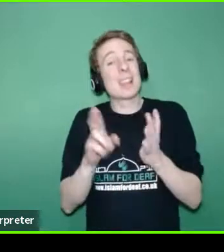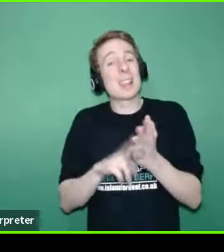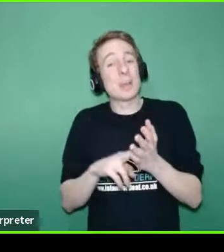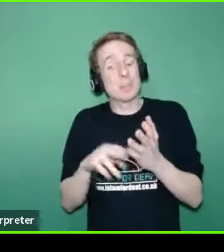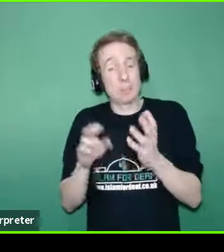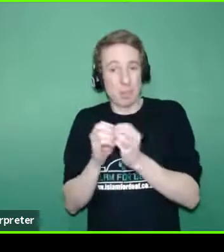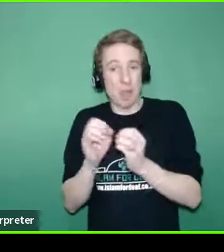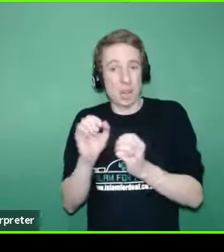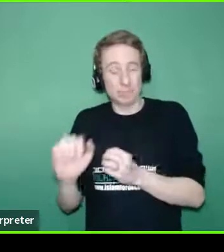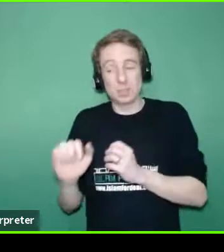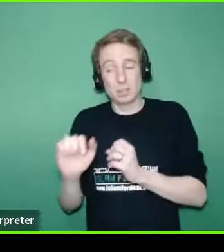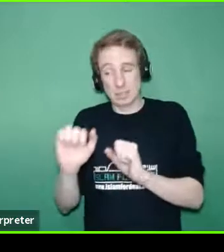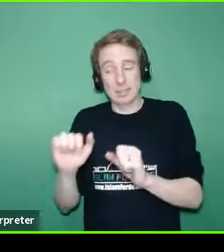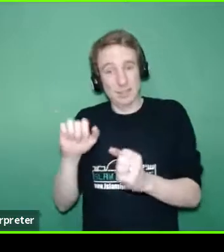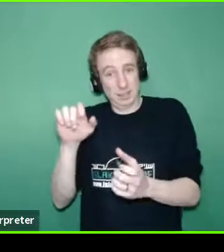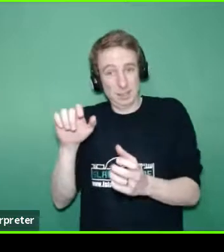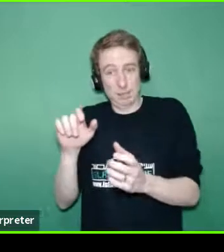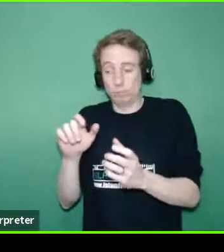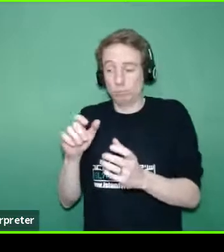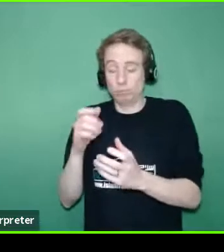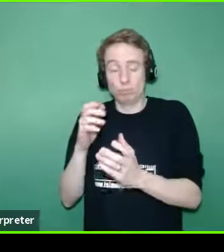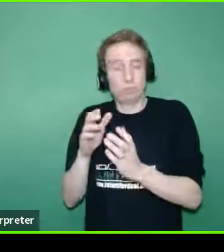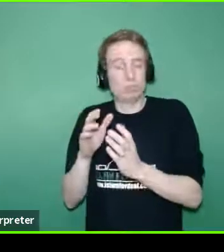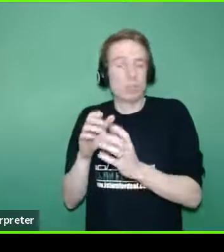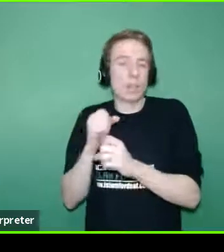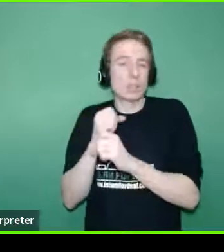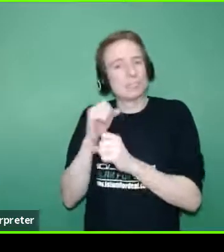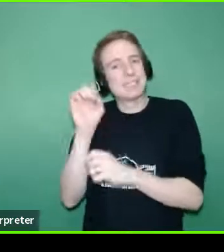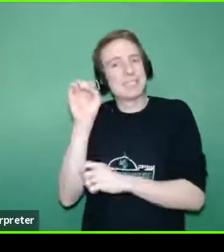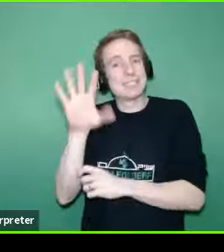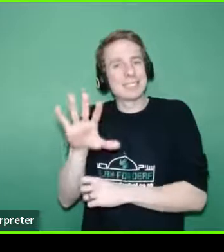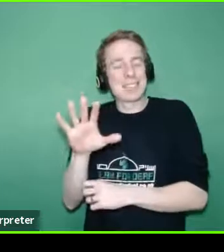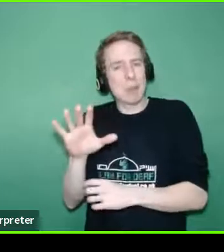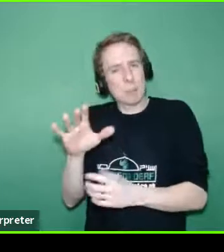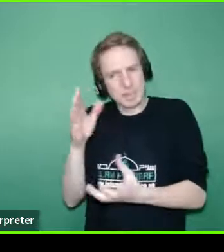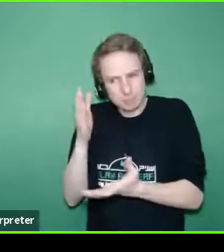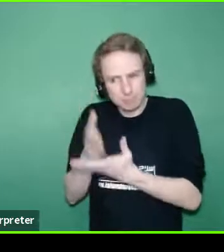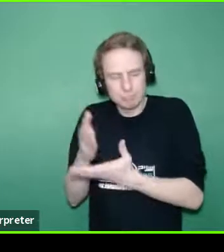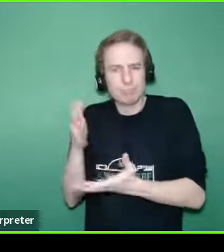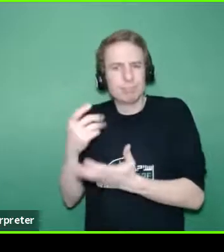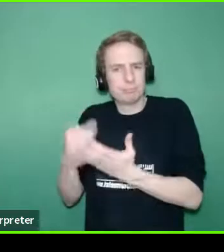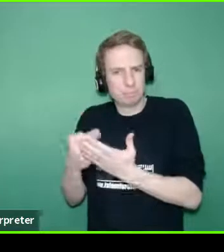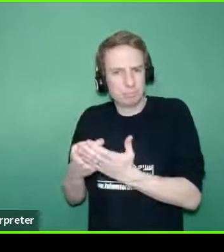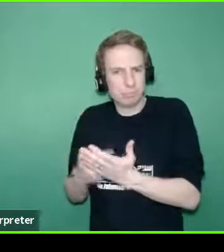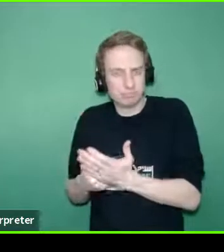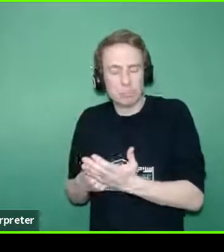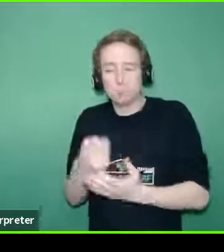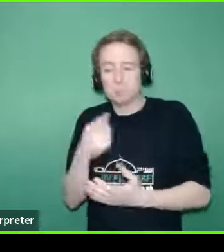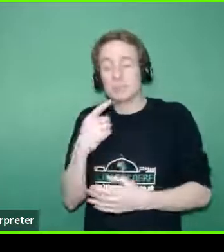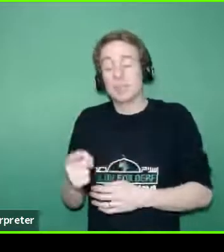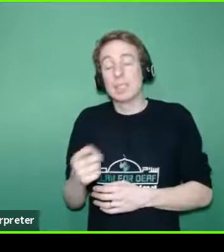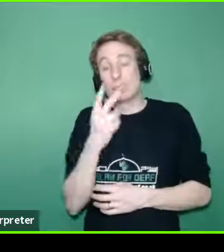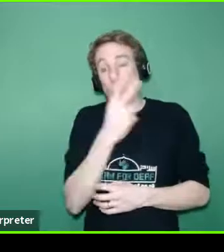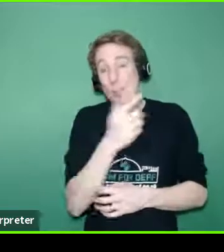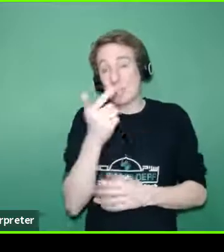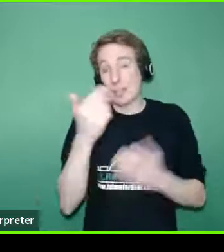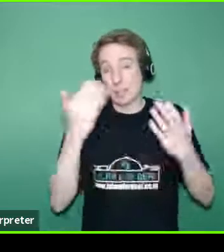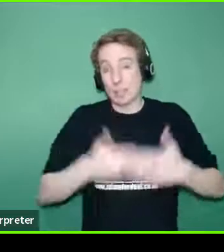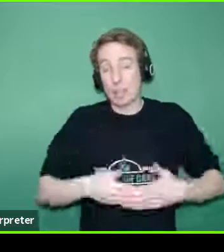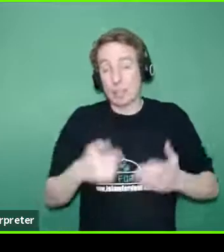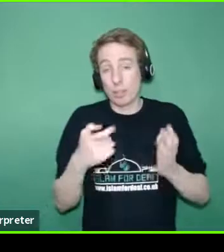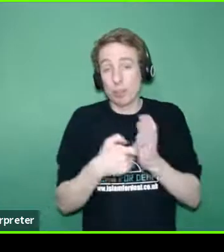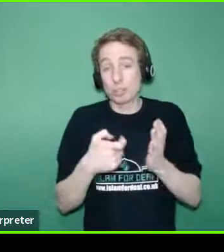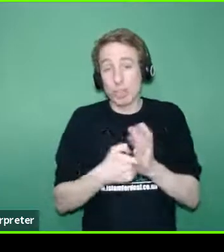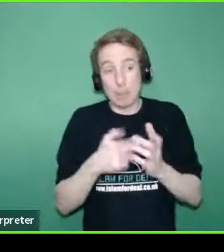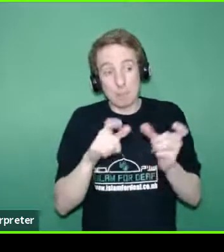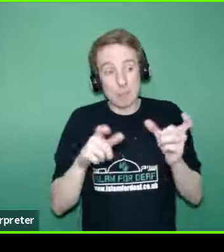upon him. He mentioned the celebration that people make on the 27th night of Rajab